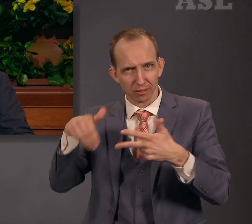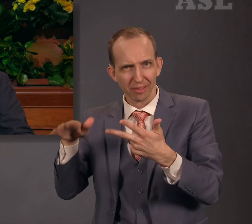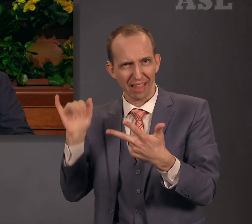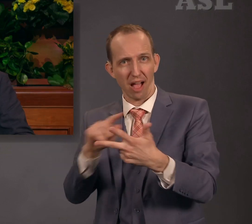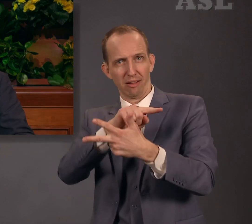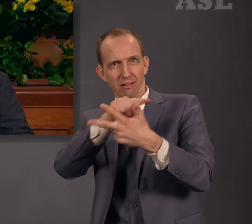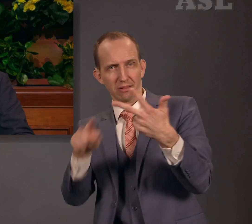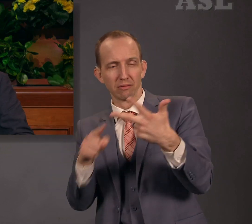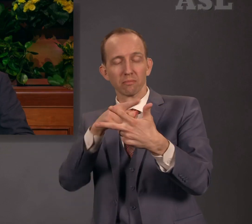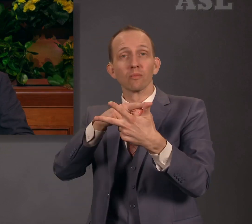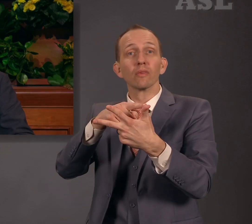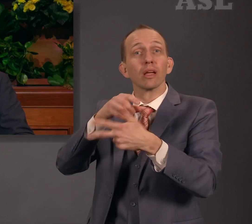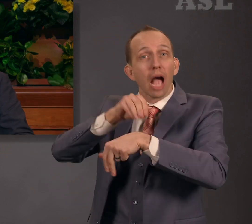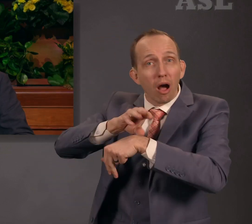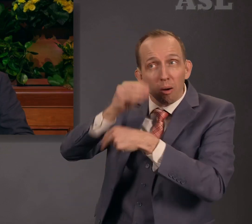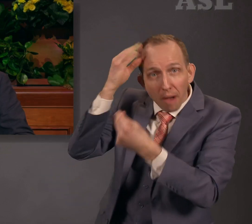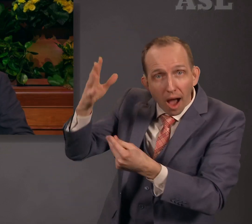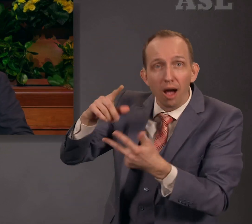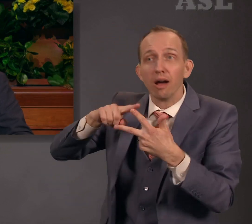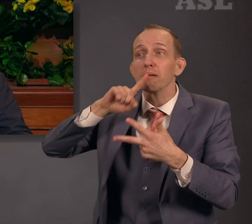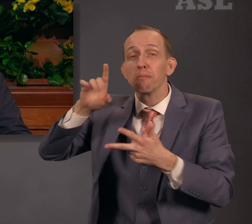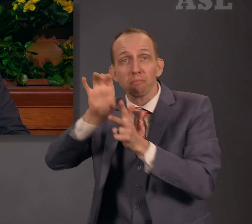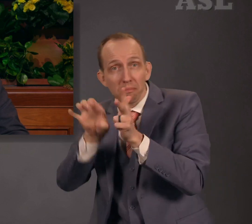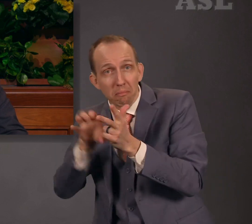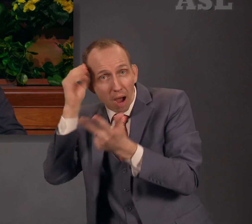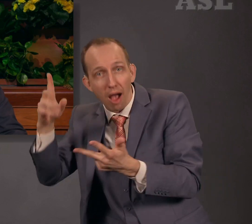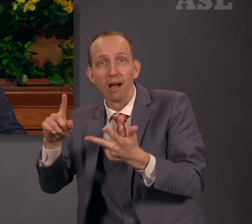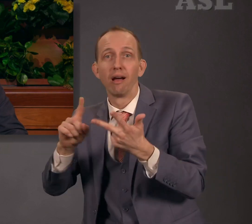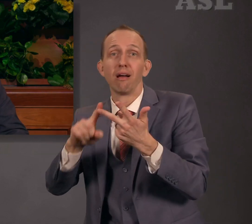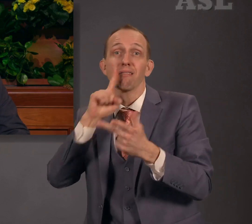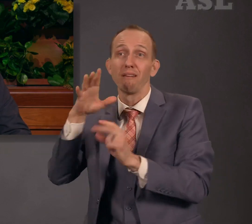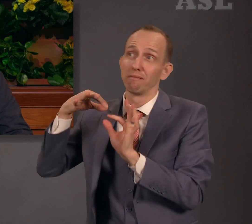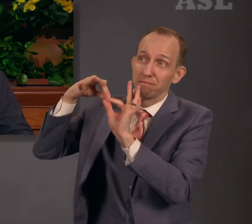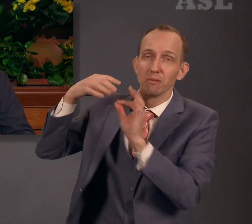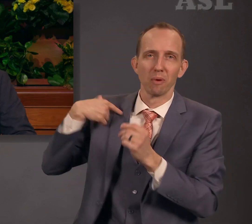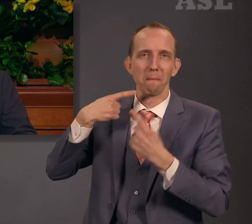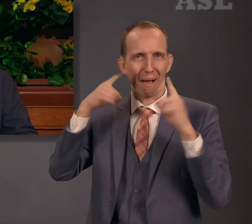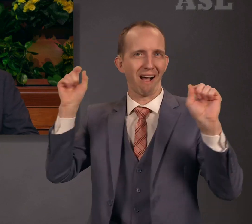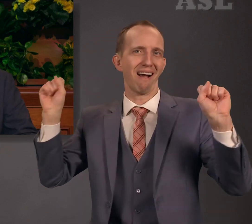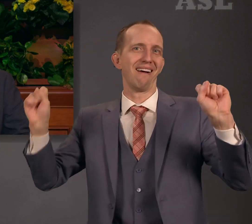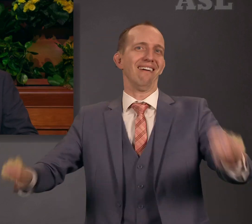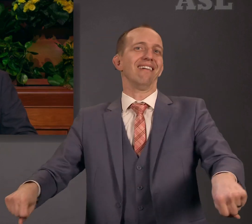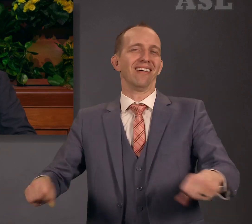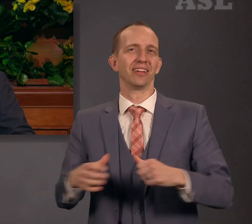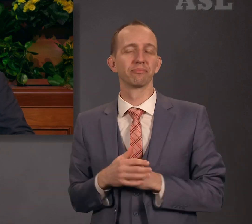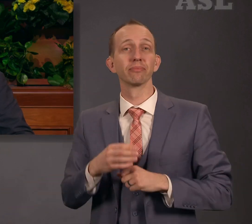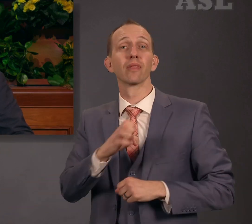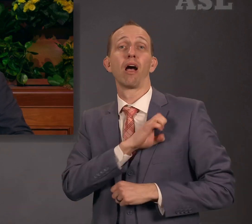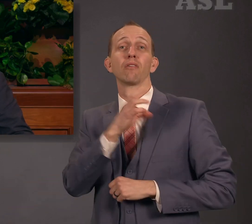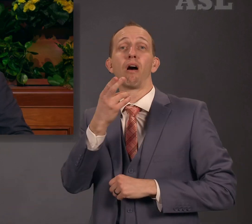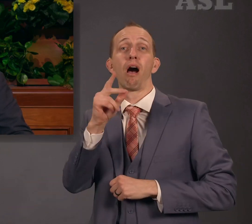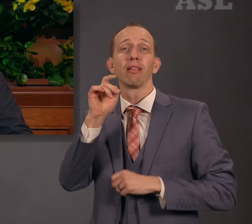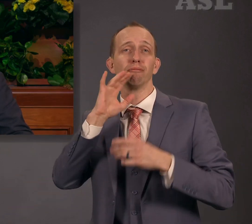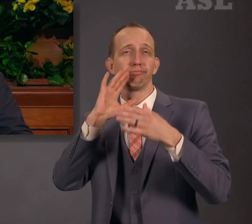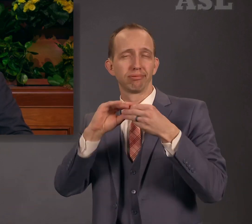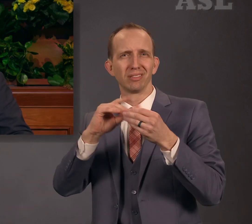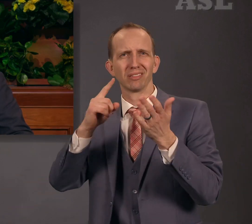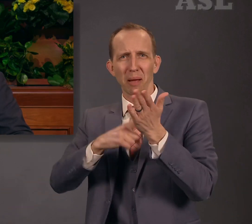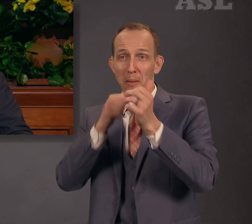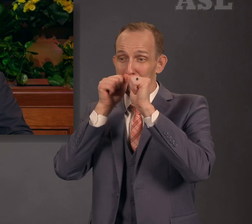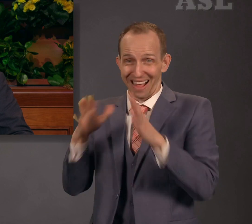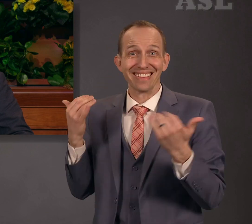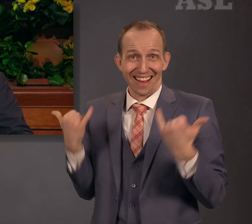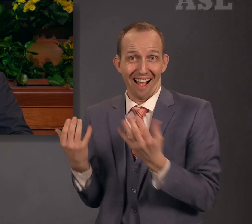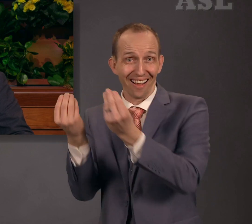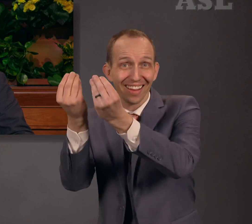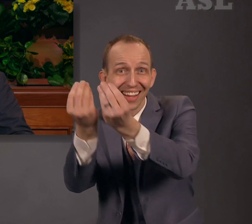covenants. We can do this. Elder Jeffrey R. Holland promised, Some blessings come soon, some come late,